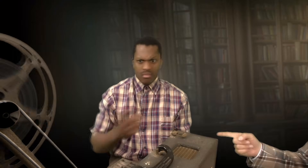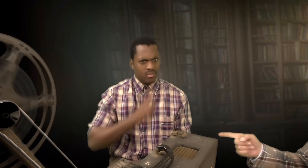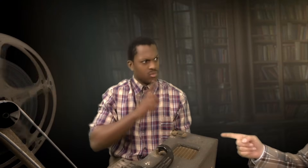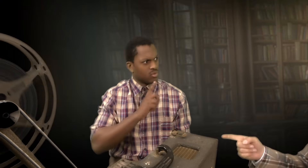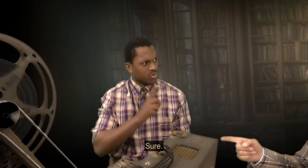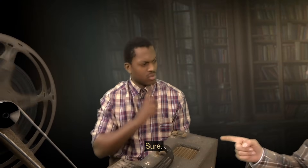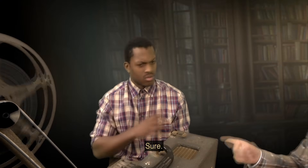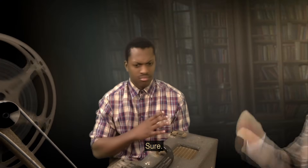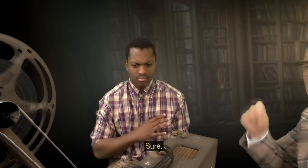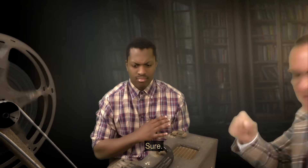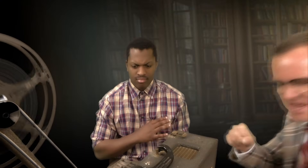Sure.